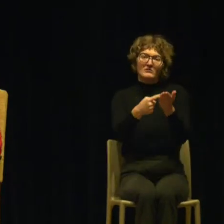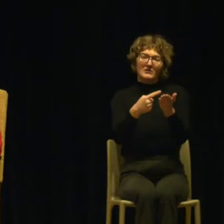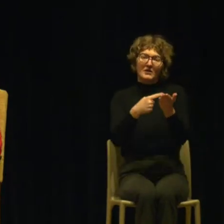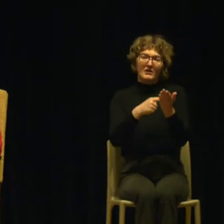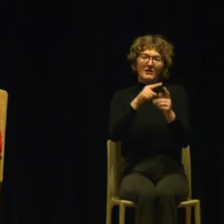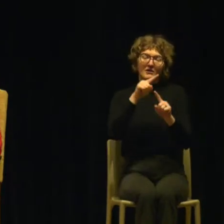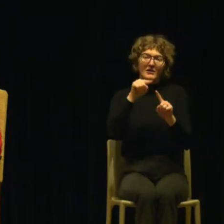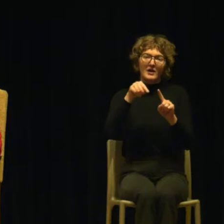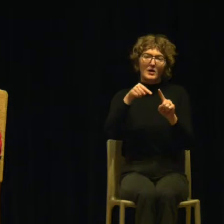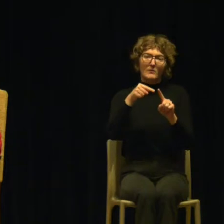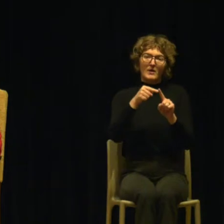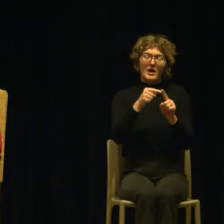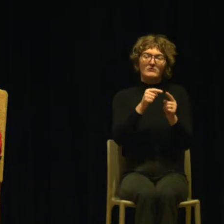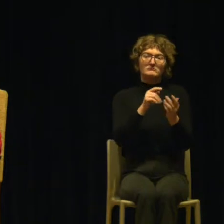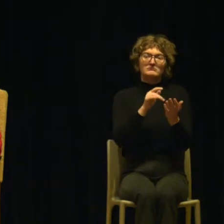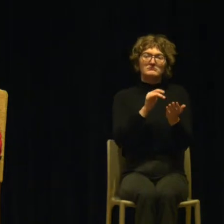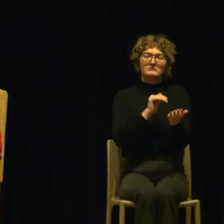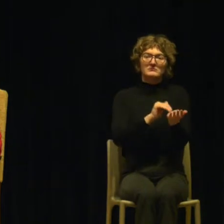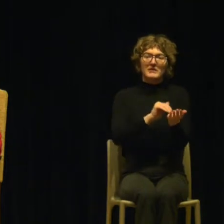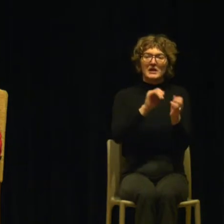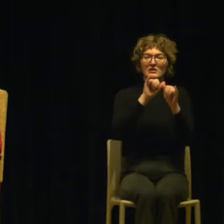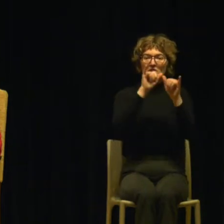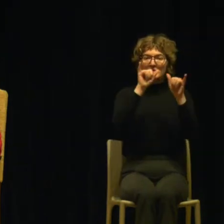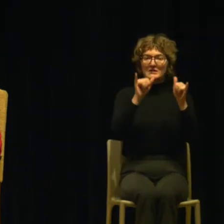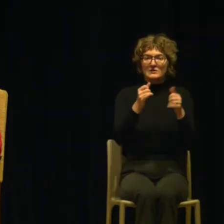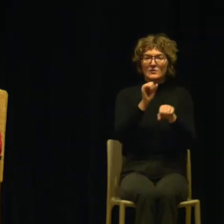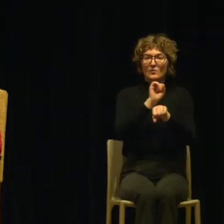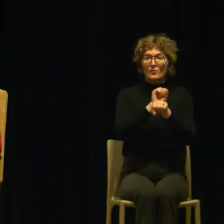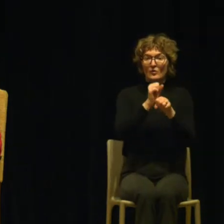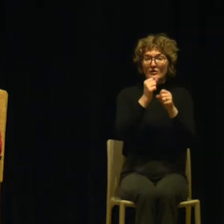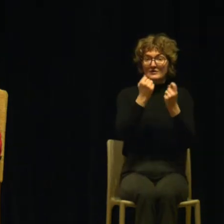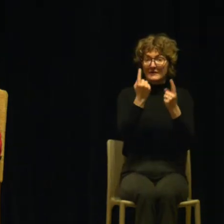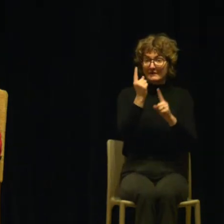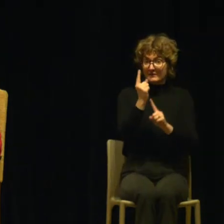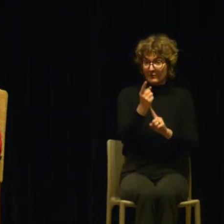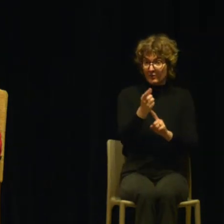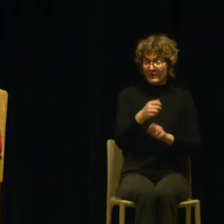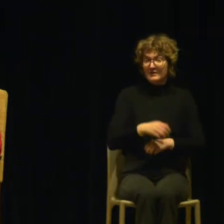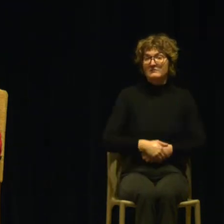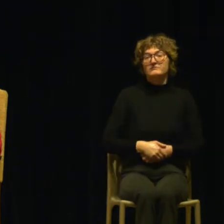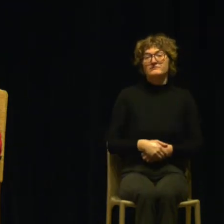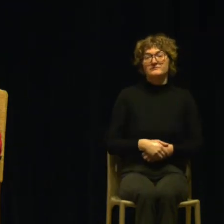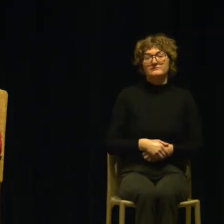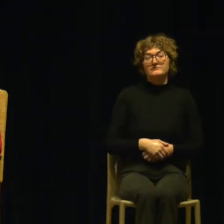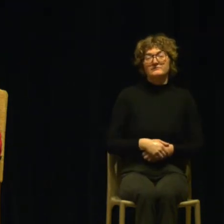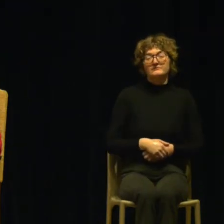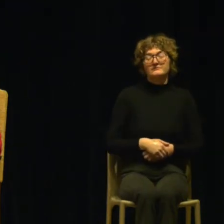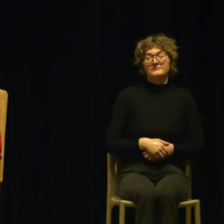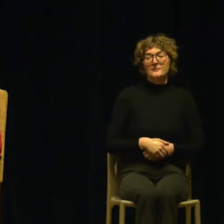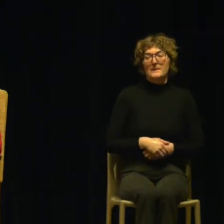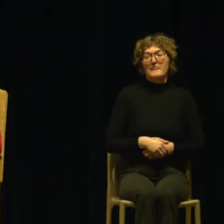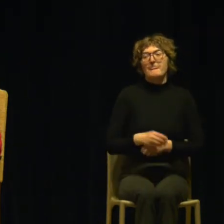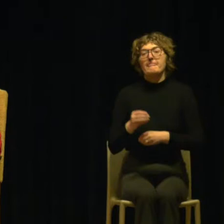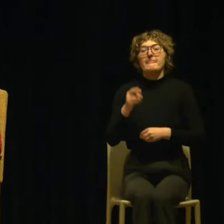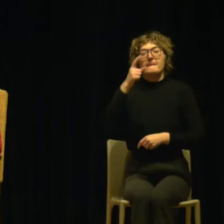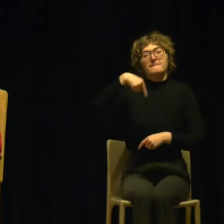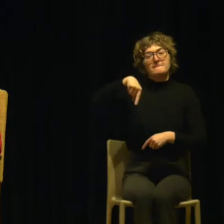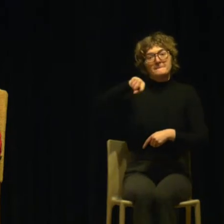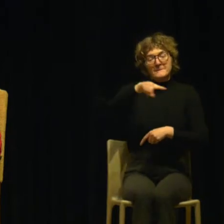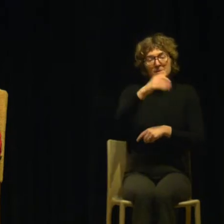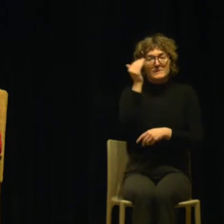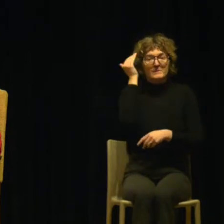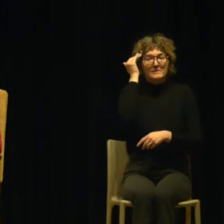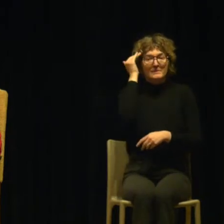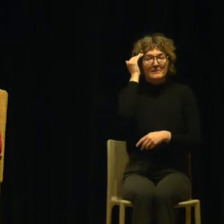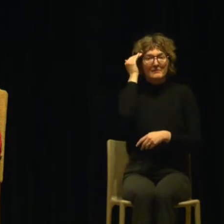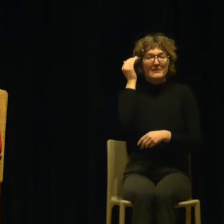the medical system works at this moment? So, you know, I think many of us are aware of the role